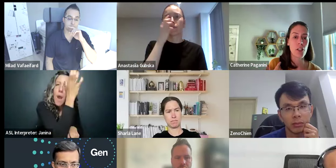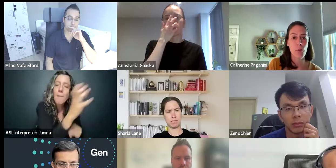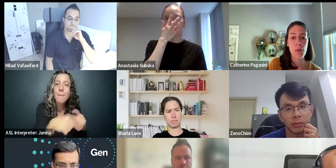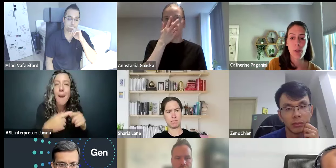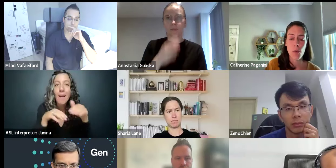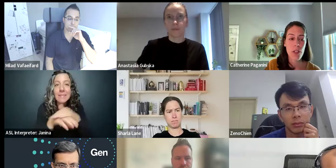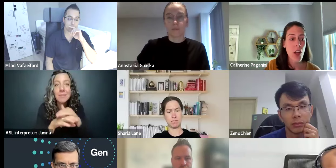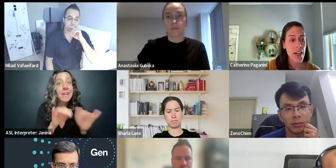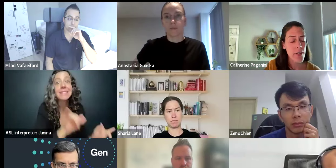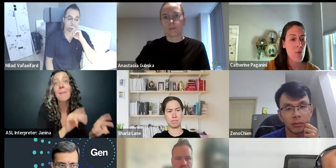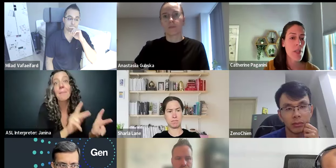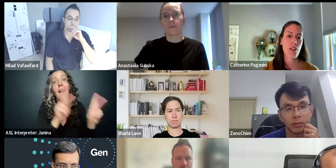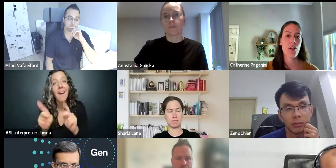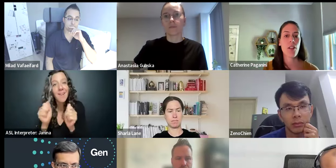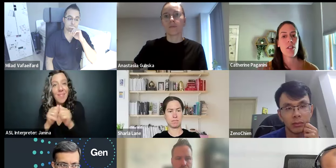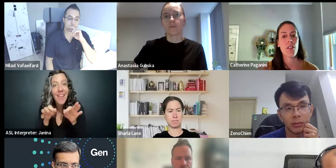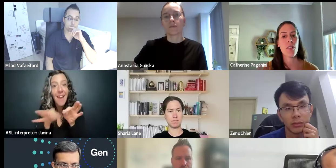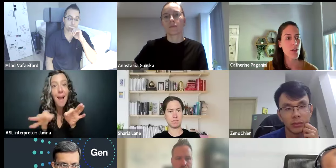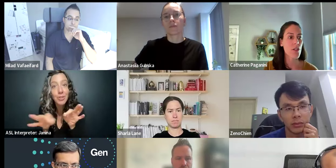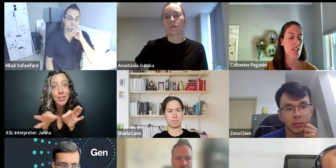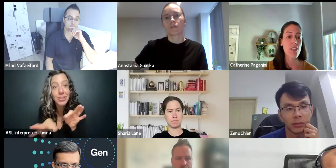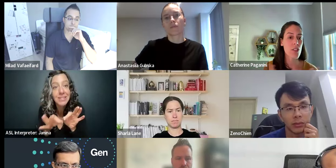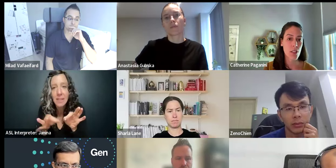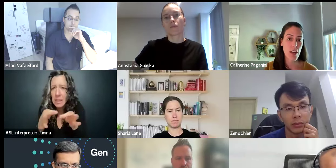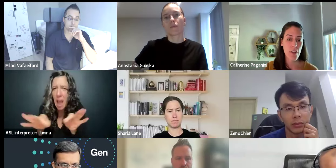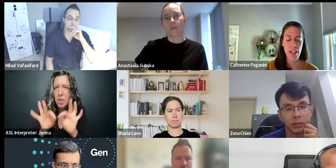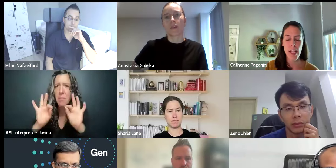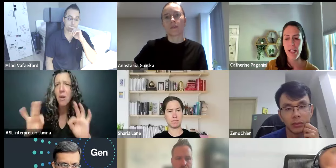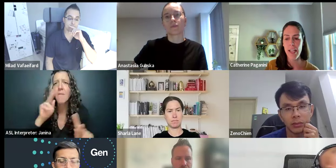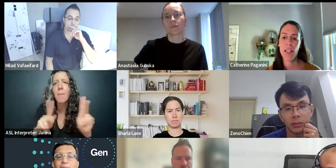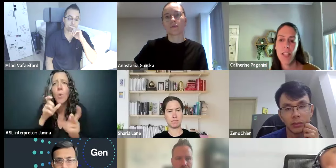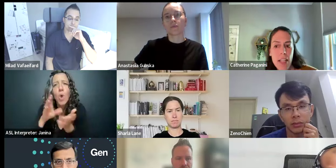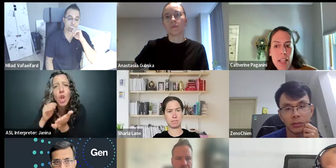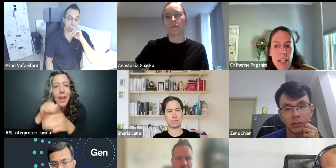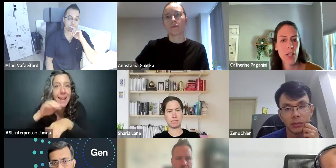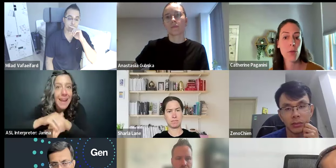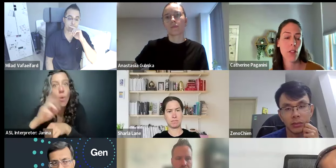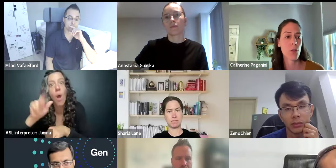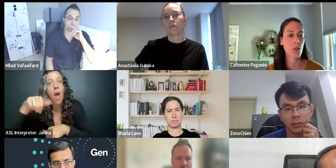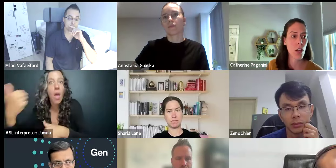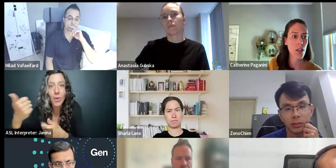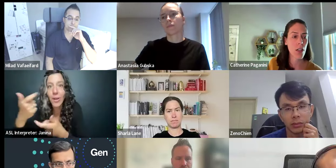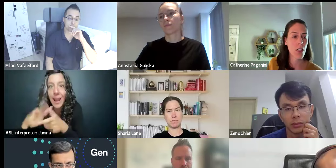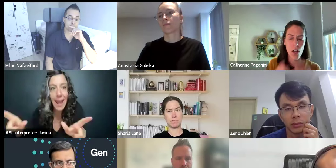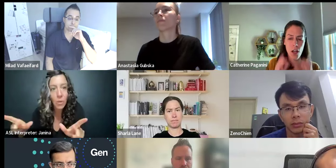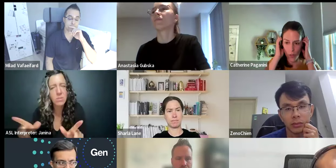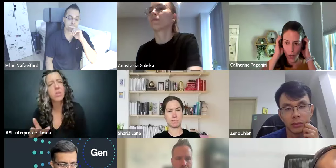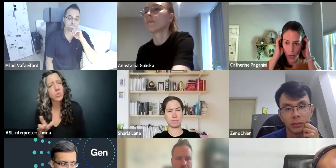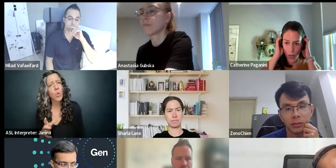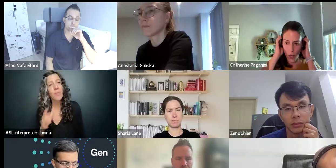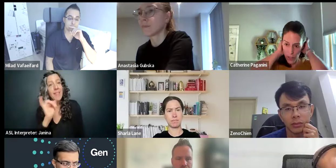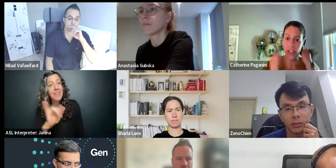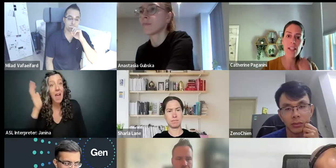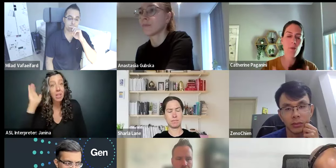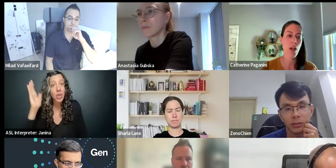captions are good for people who are non-native speakers and so on. So there's a lot of that. So I think it's actually a really cool talk